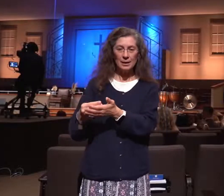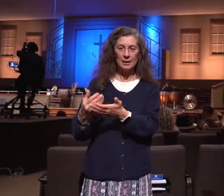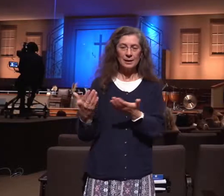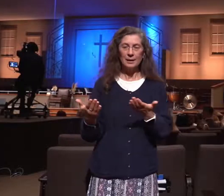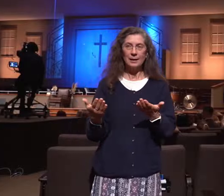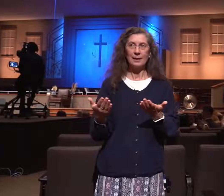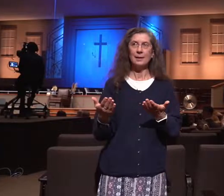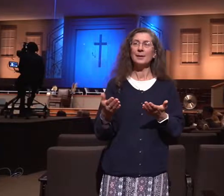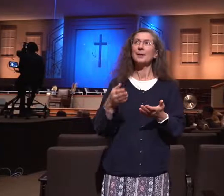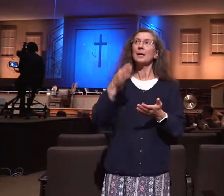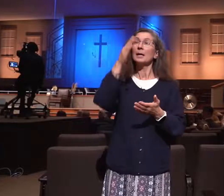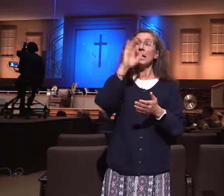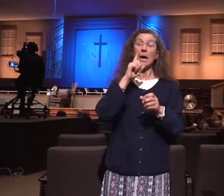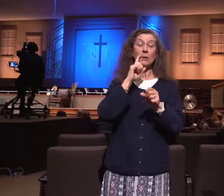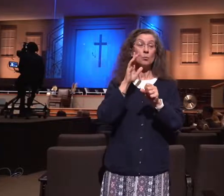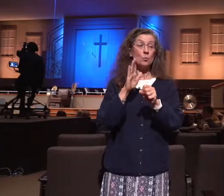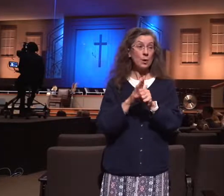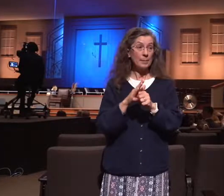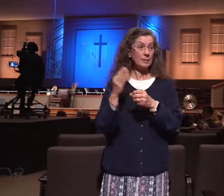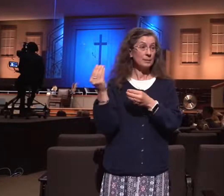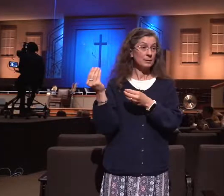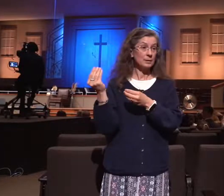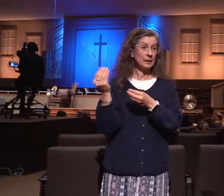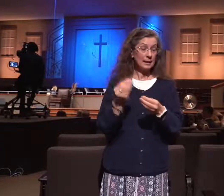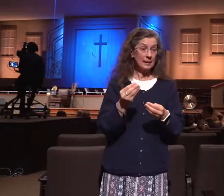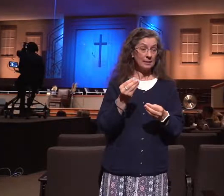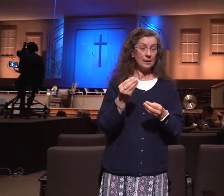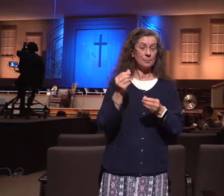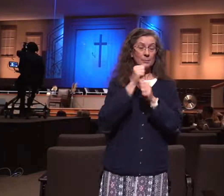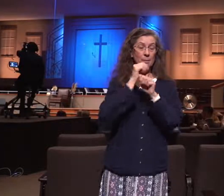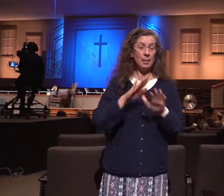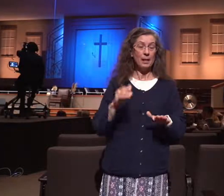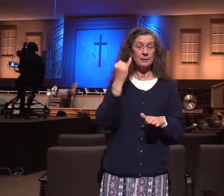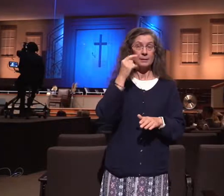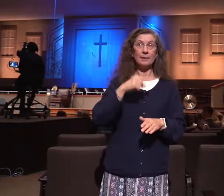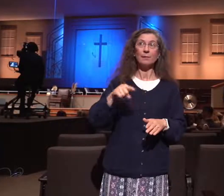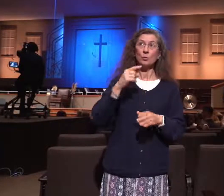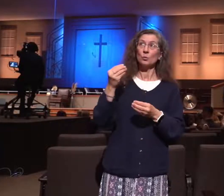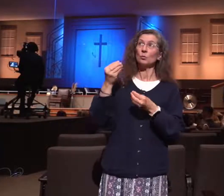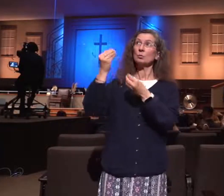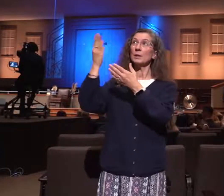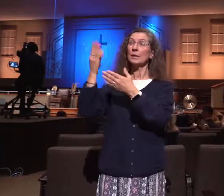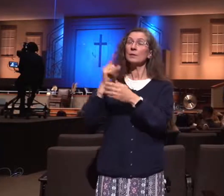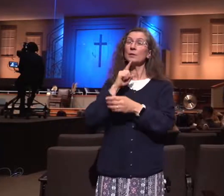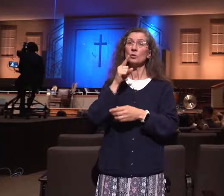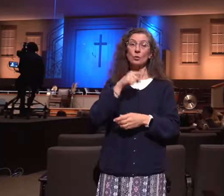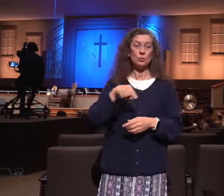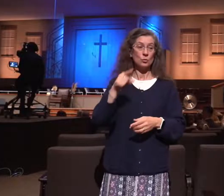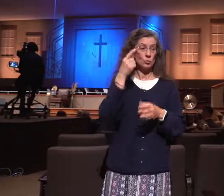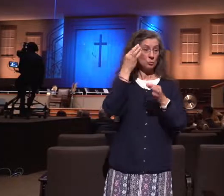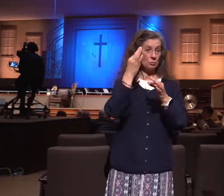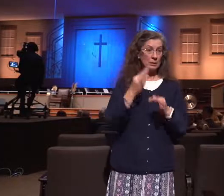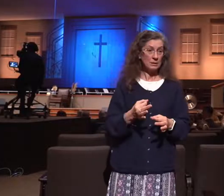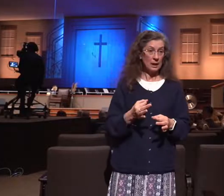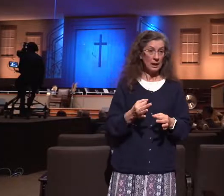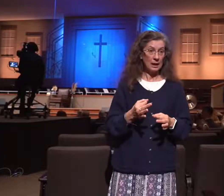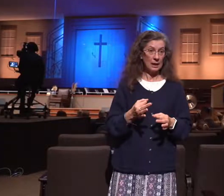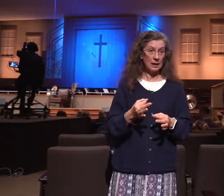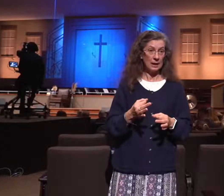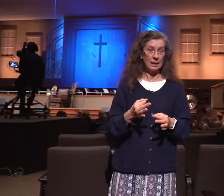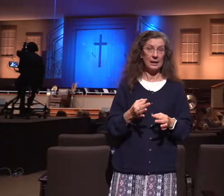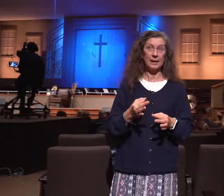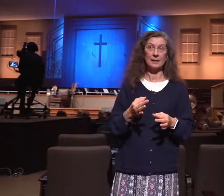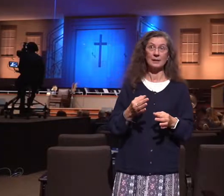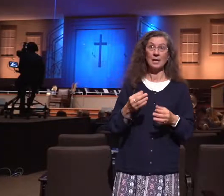has promised to bless you if you tithe. So you have to decide, do I want his gross blessings or his